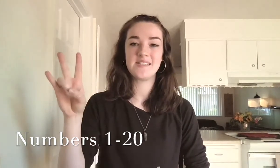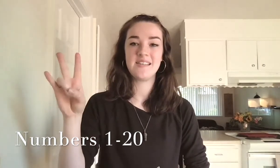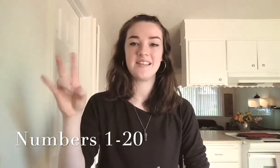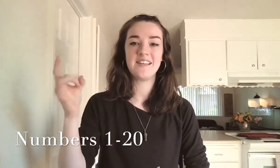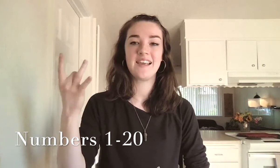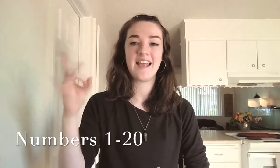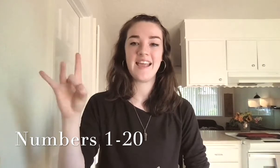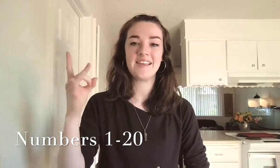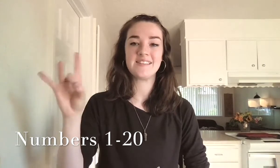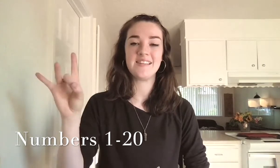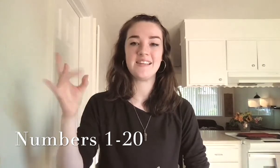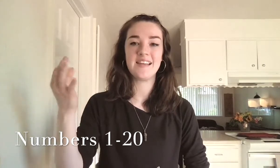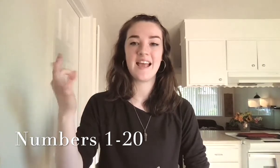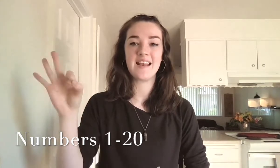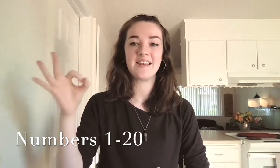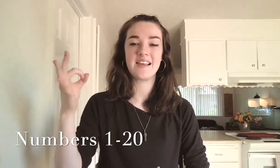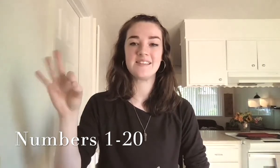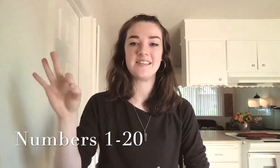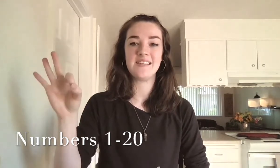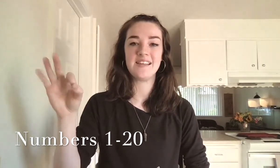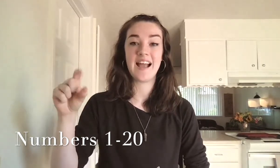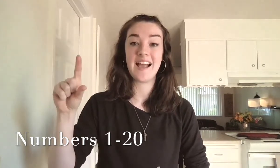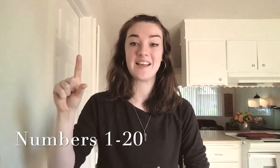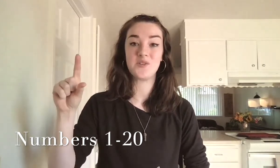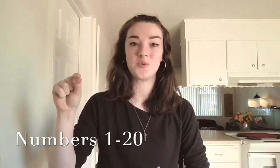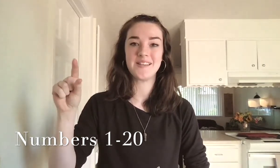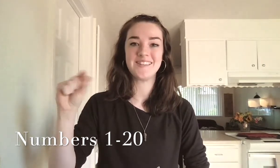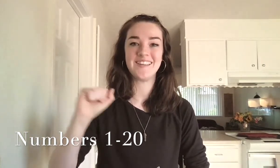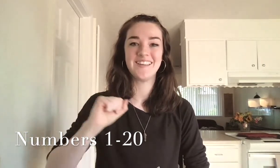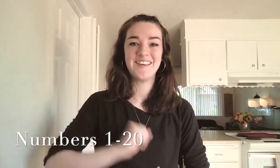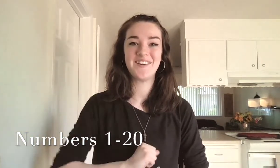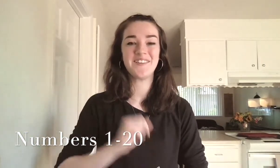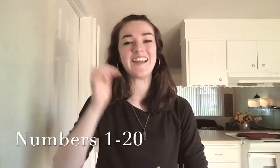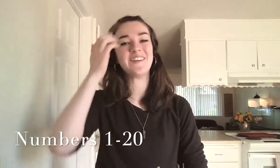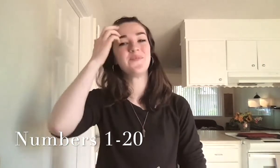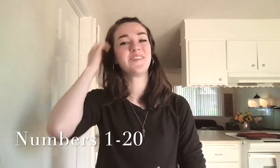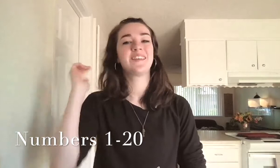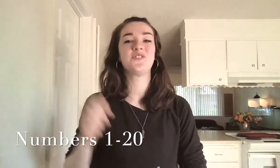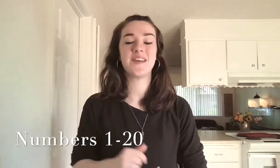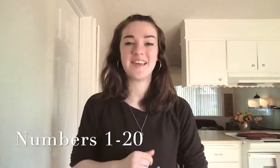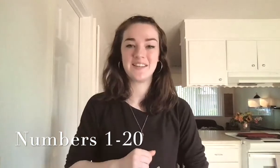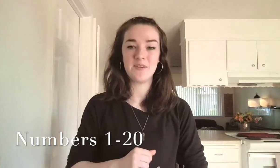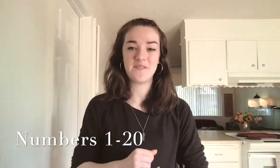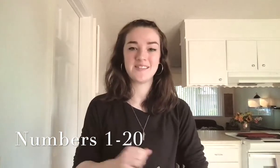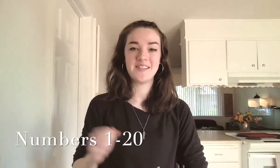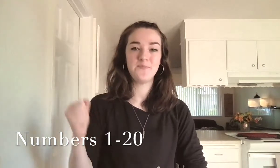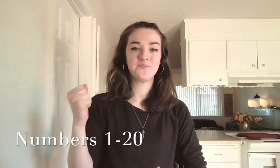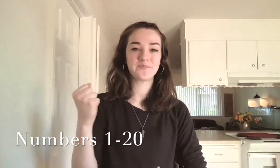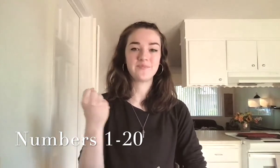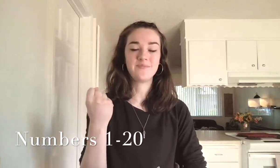17, 18, 19, and 20. All right, let's try that a little bit faster. Here